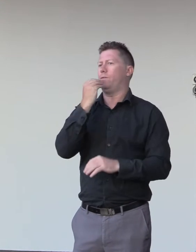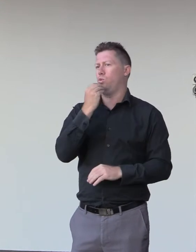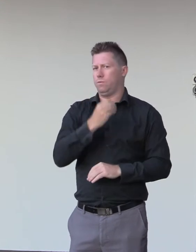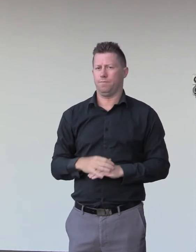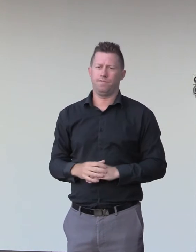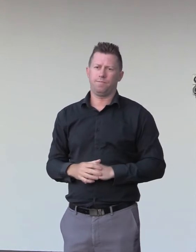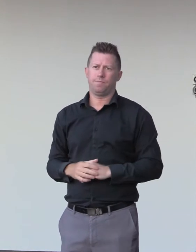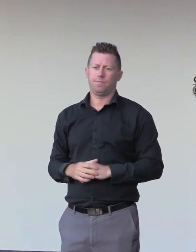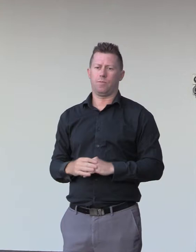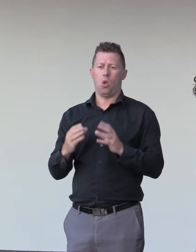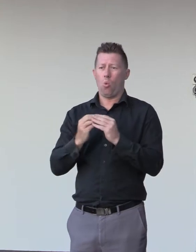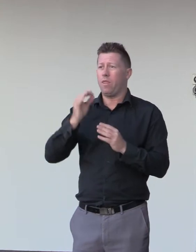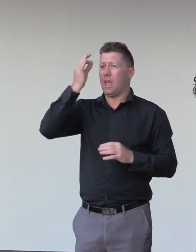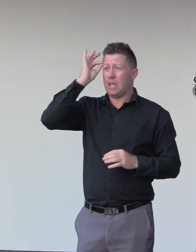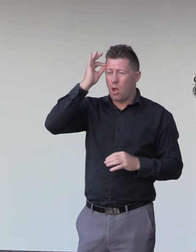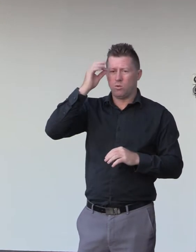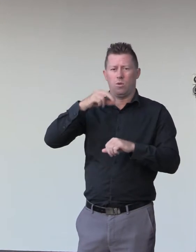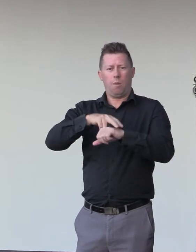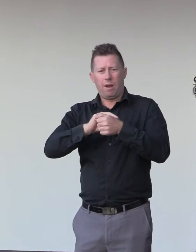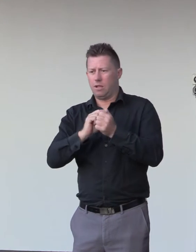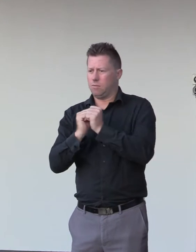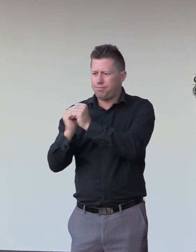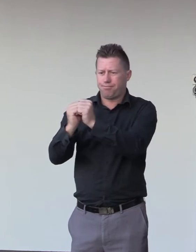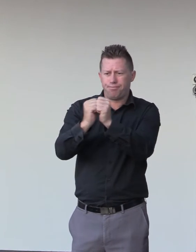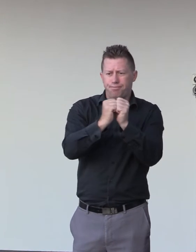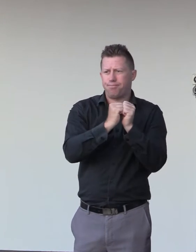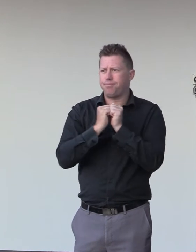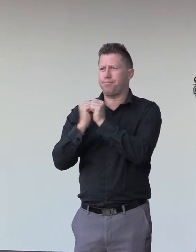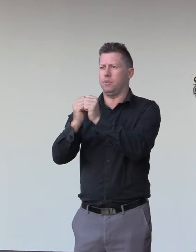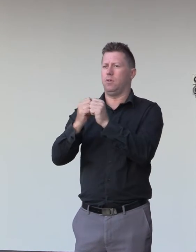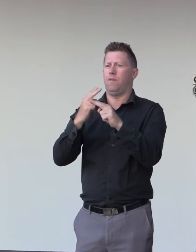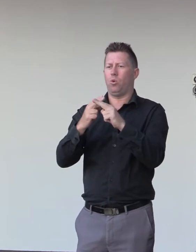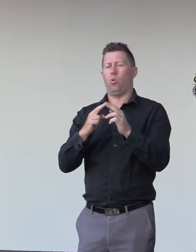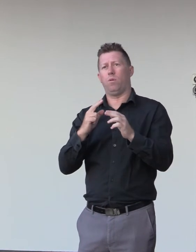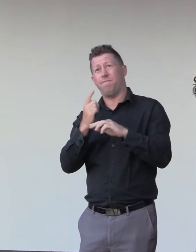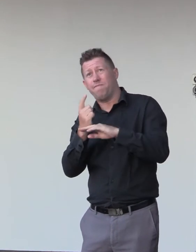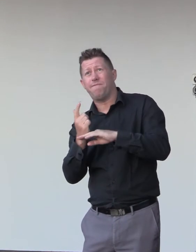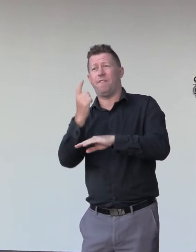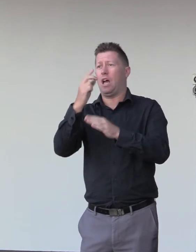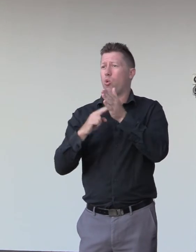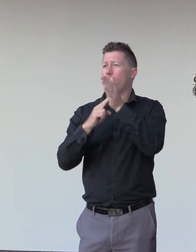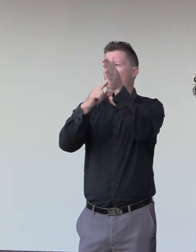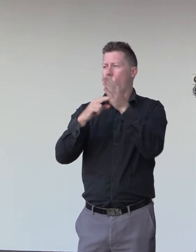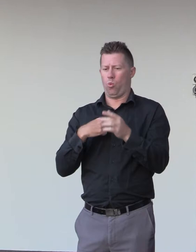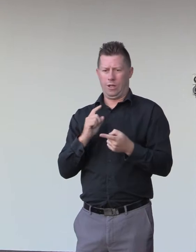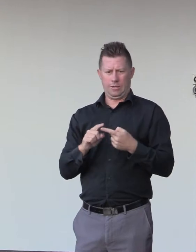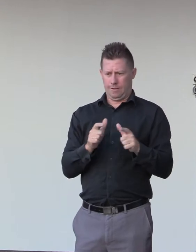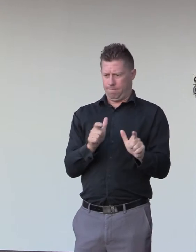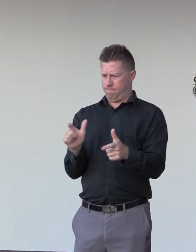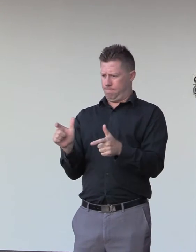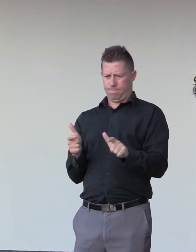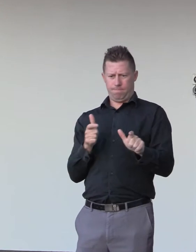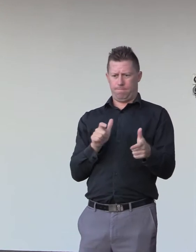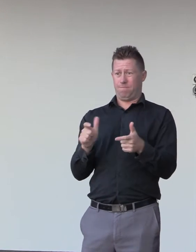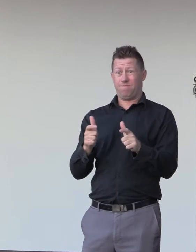With our local government partners and police through the Far North Zone Emergency Management Team, we're continuing to monitor other remote